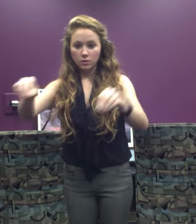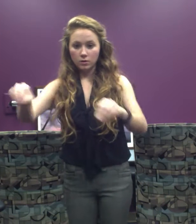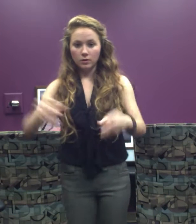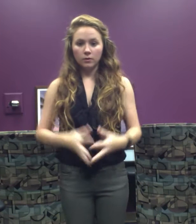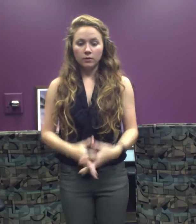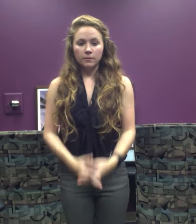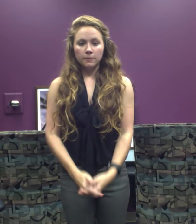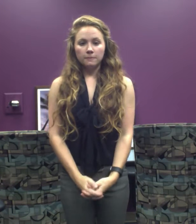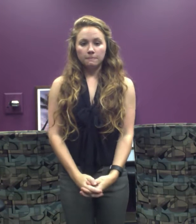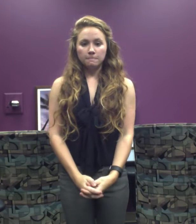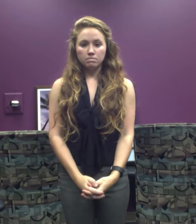into